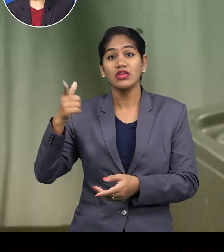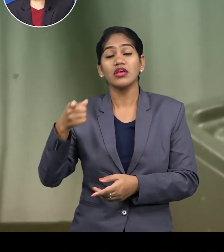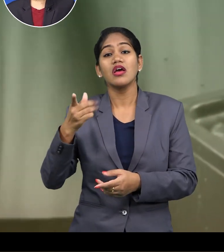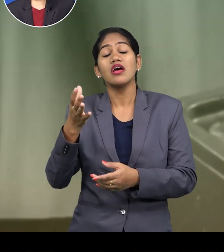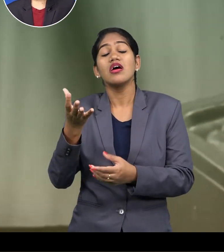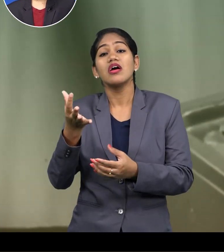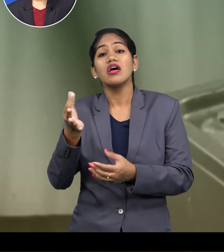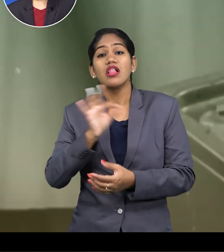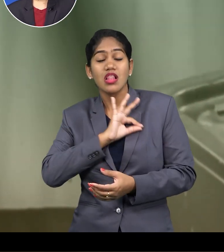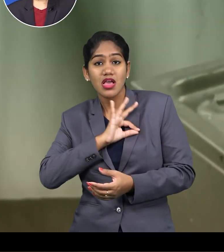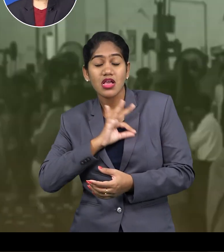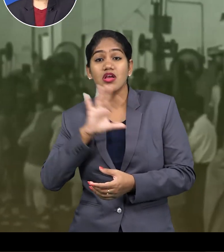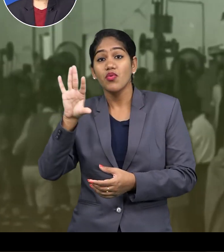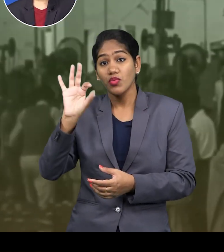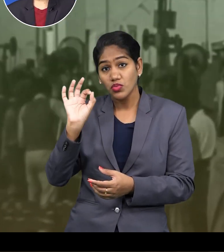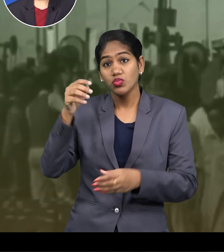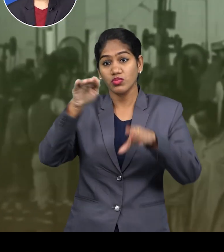candidate.